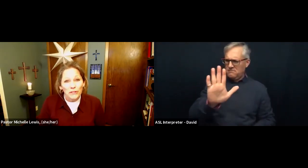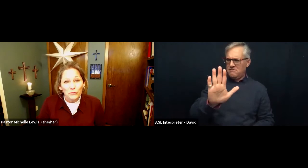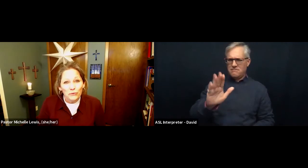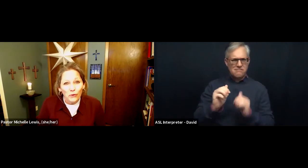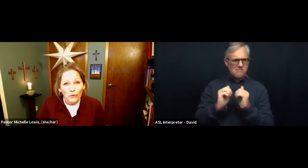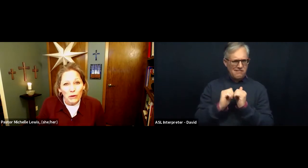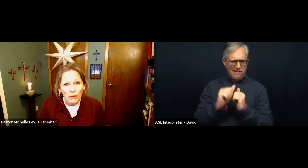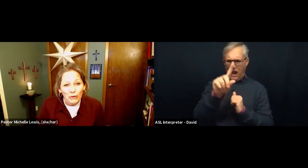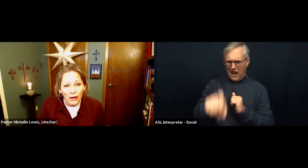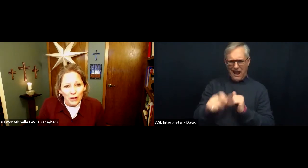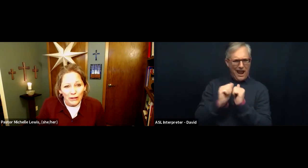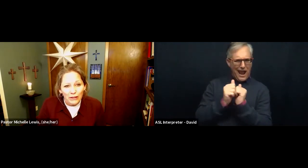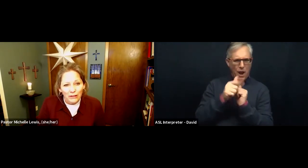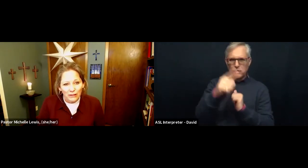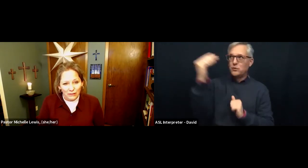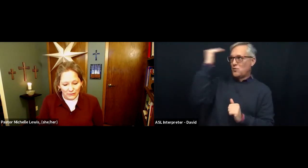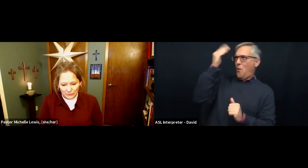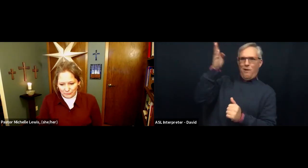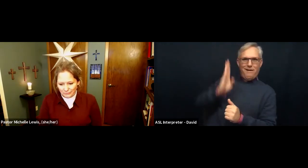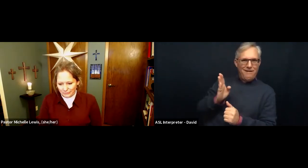How do you know about God?